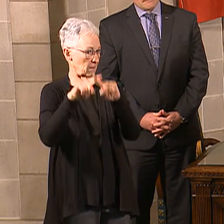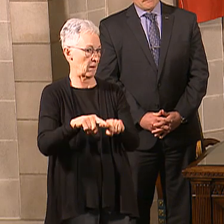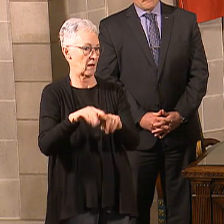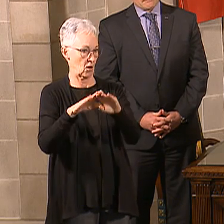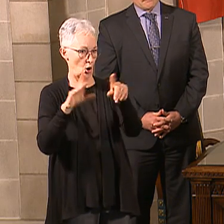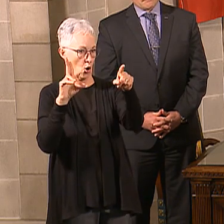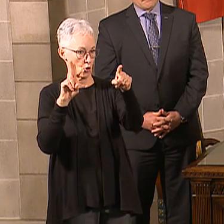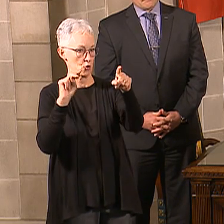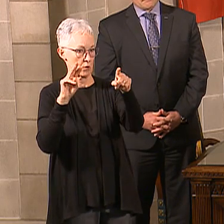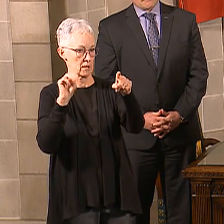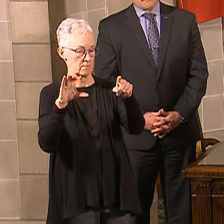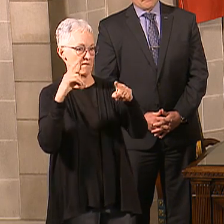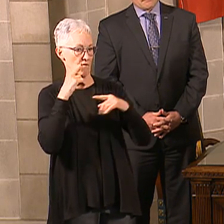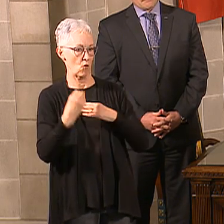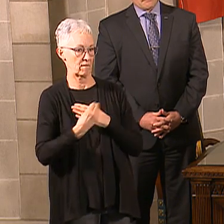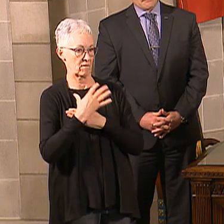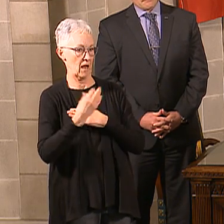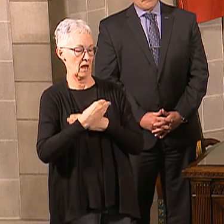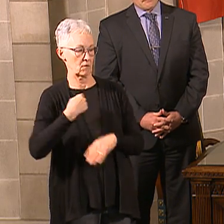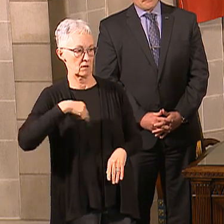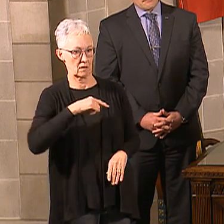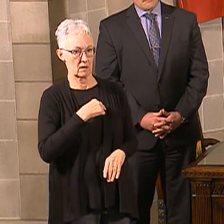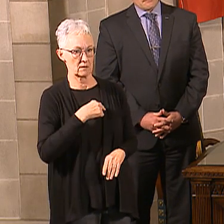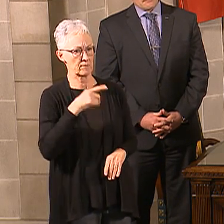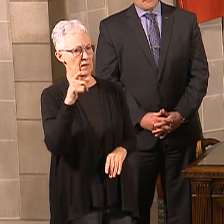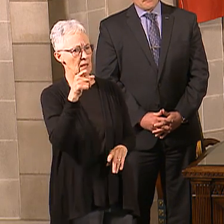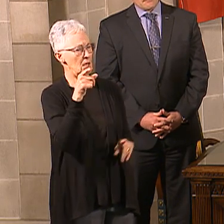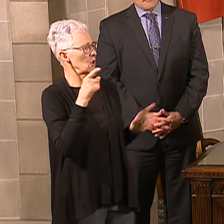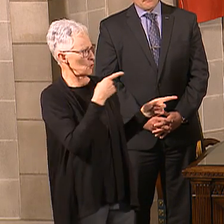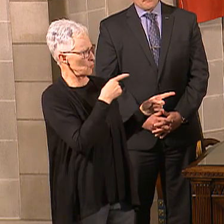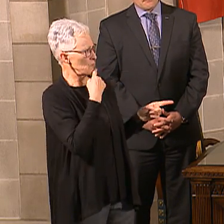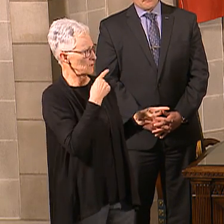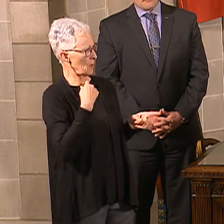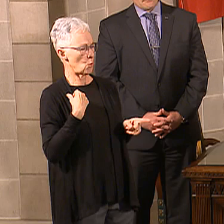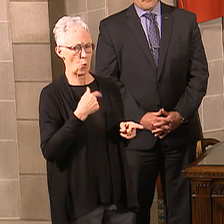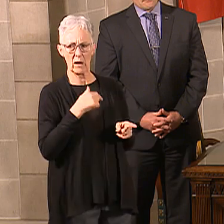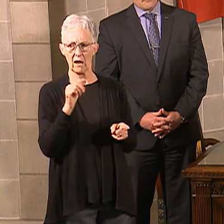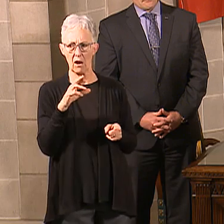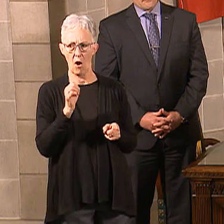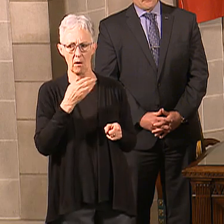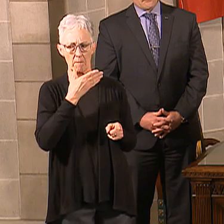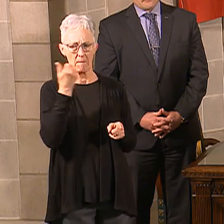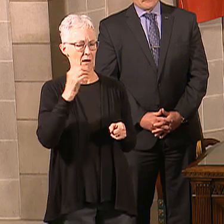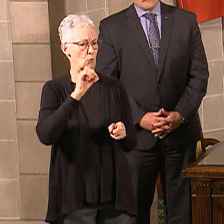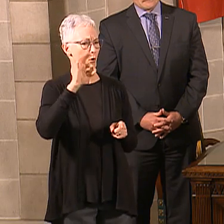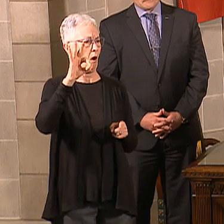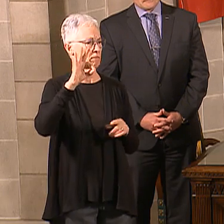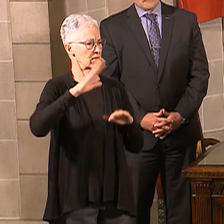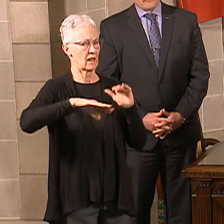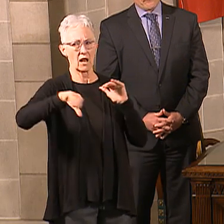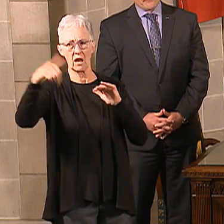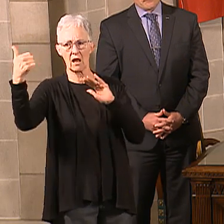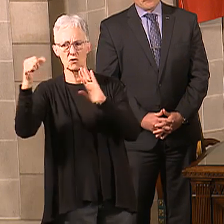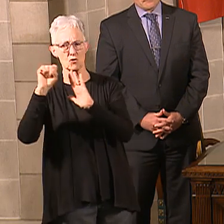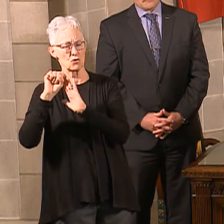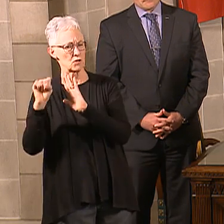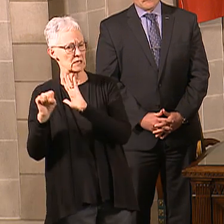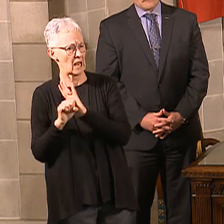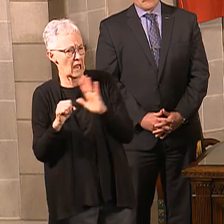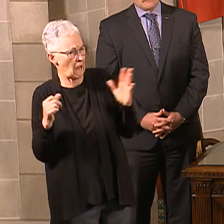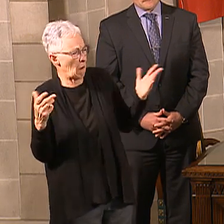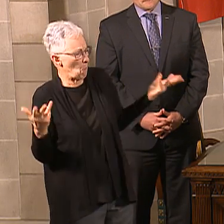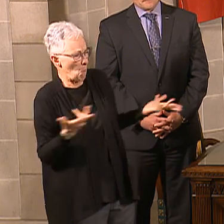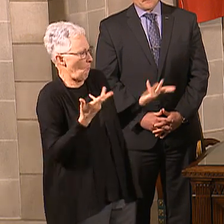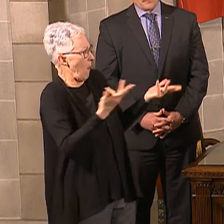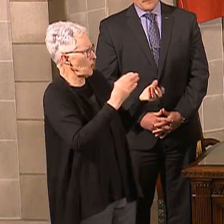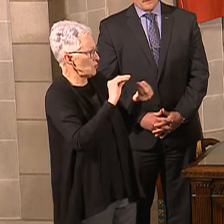Paul? Governor, you say we're well ahead of the curve here in Nebraska. What makes you say that? What metrics, what statistics tell us